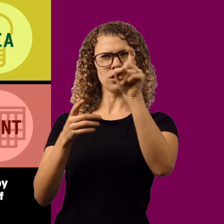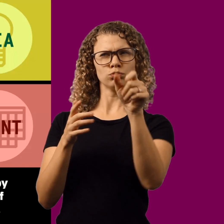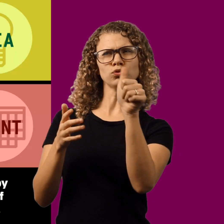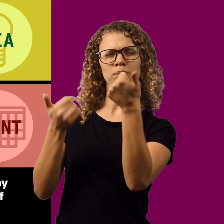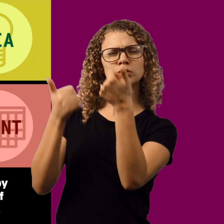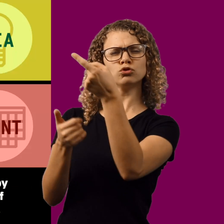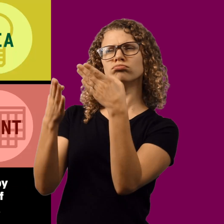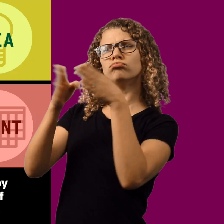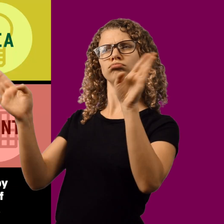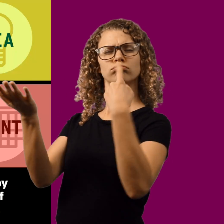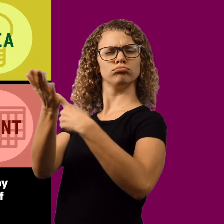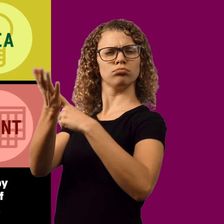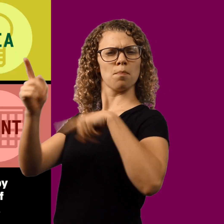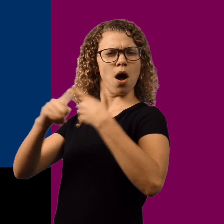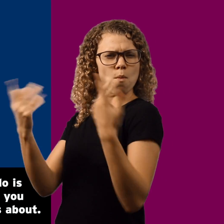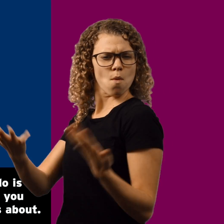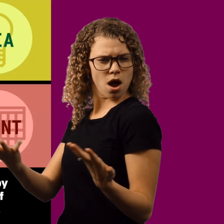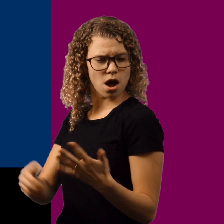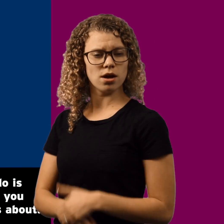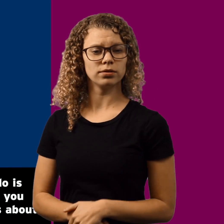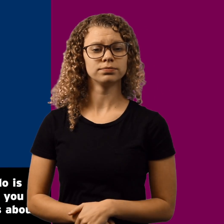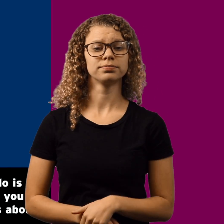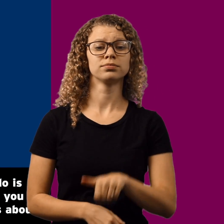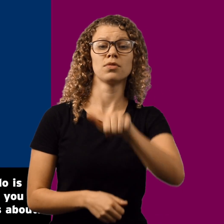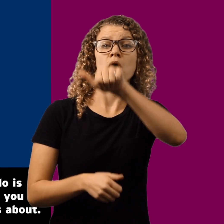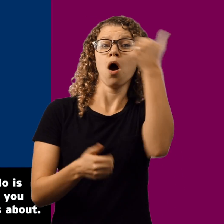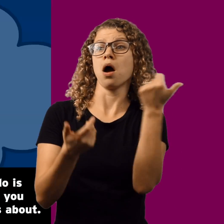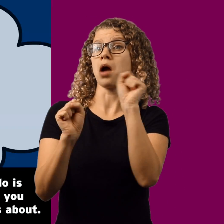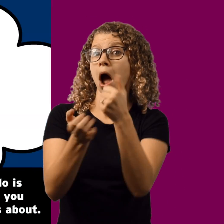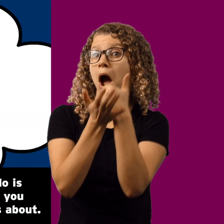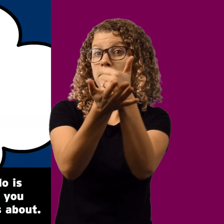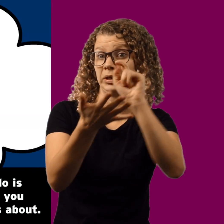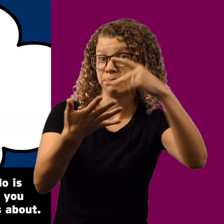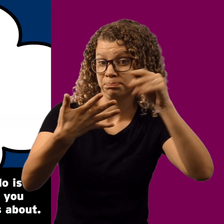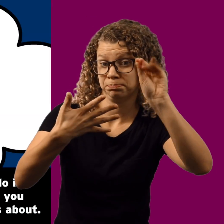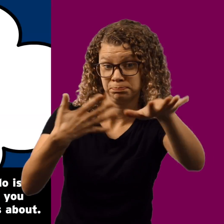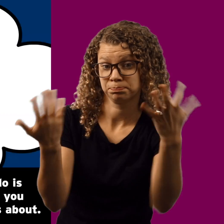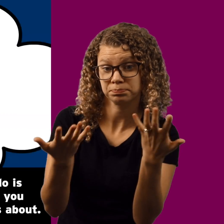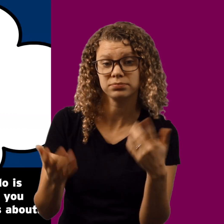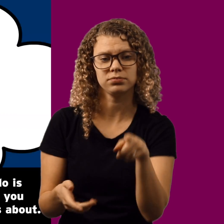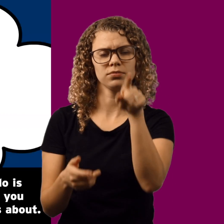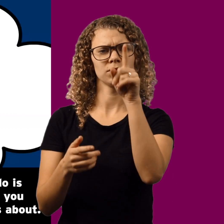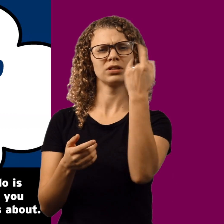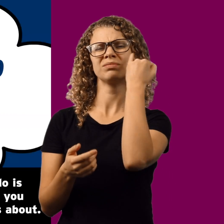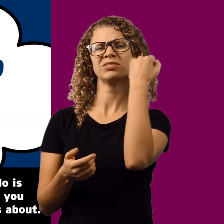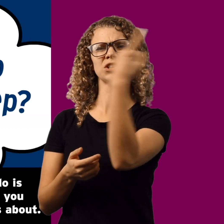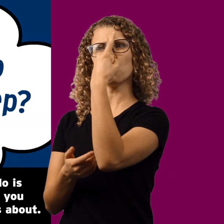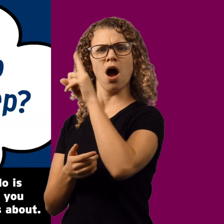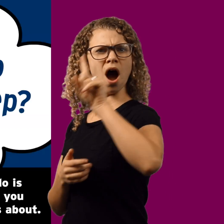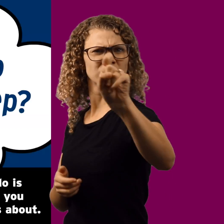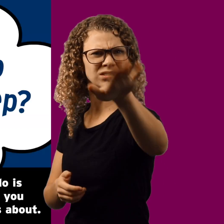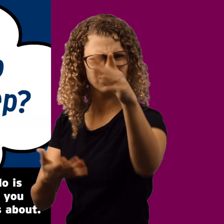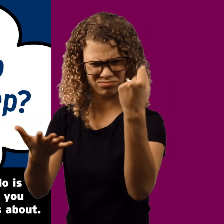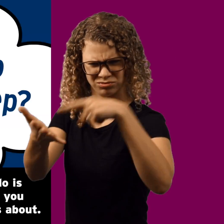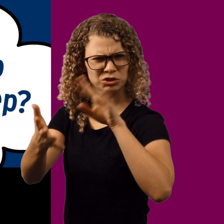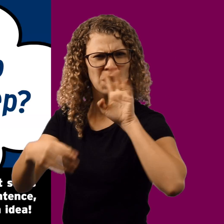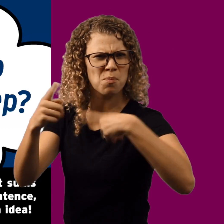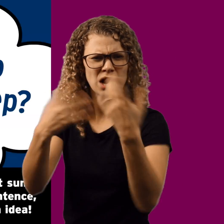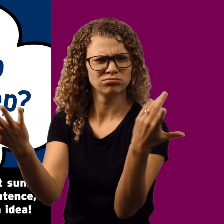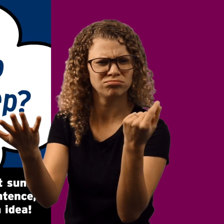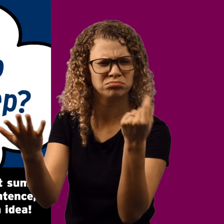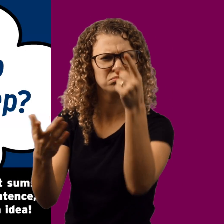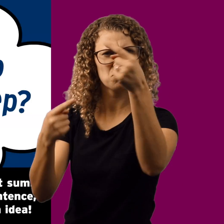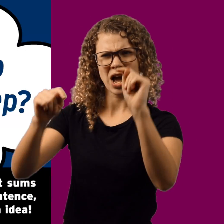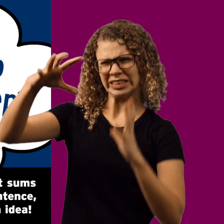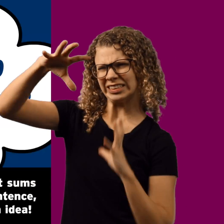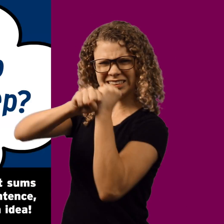being discussed. Another helpful thing you do is pretend that someone has asked you what the paragraph or essay is about. If you